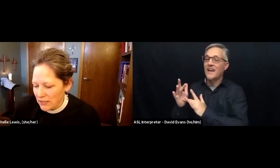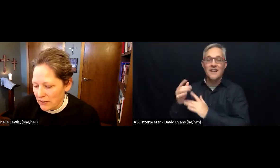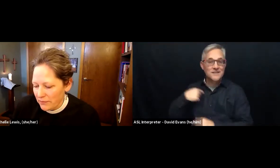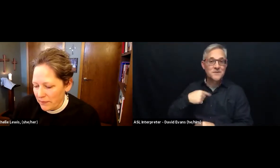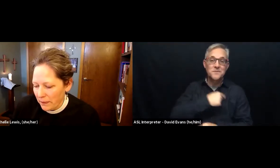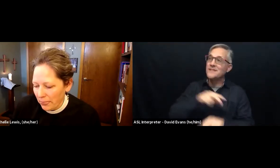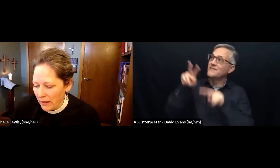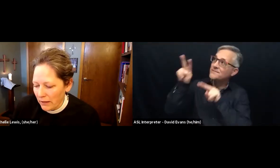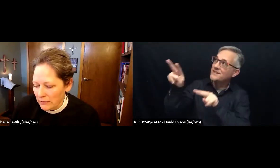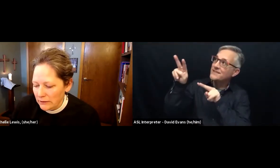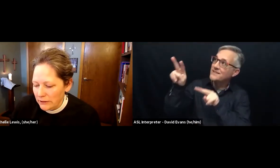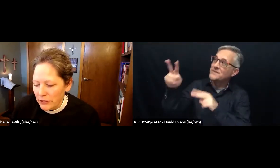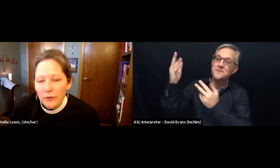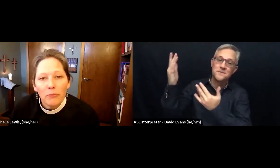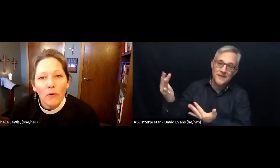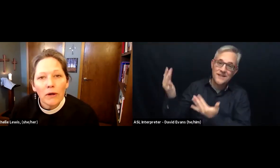Jesus,